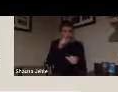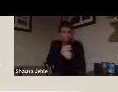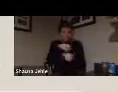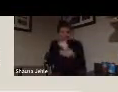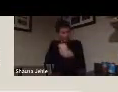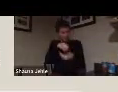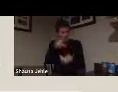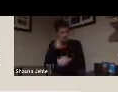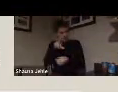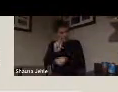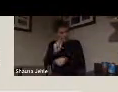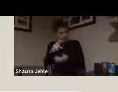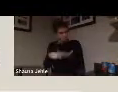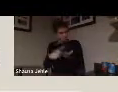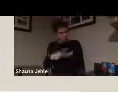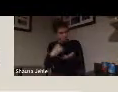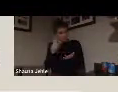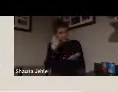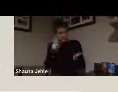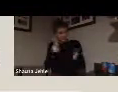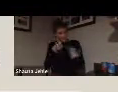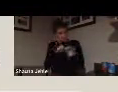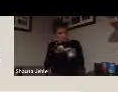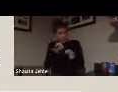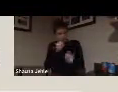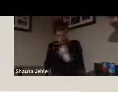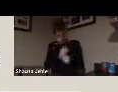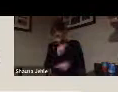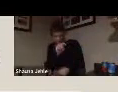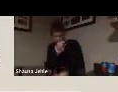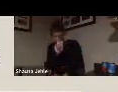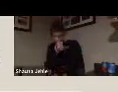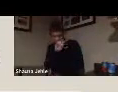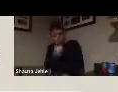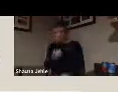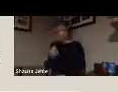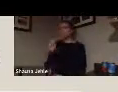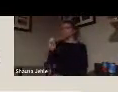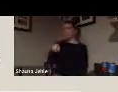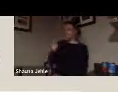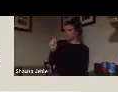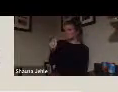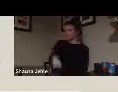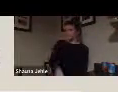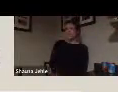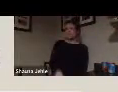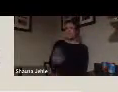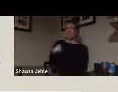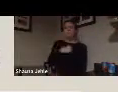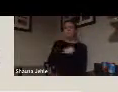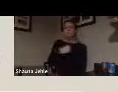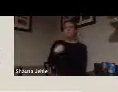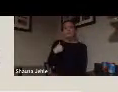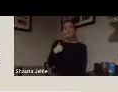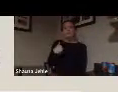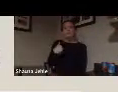sometime when there's a need for interpreting. Is that right, Terry? Yes. Yeah. We have